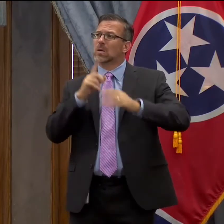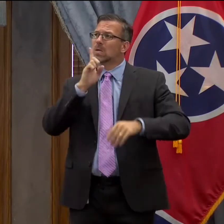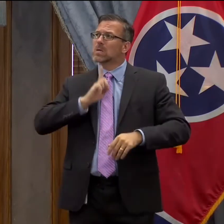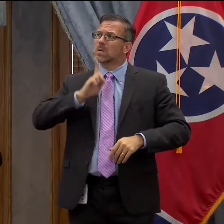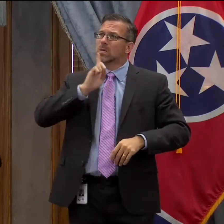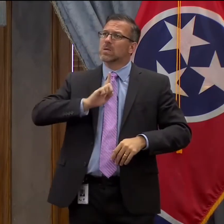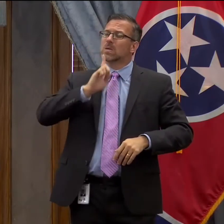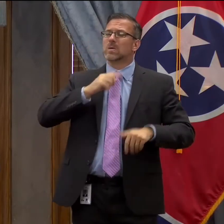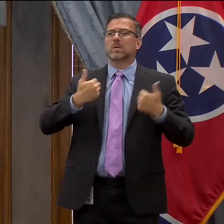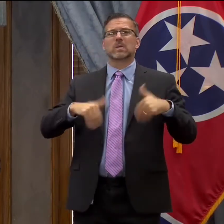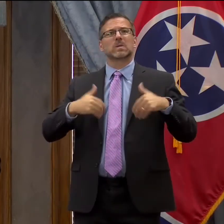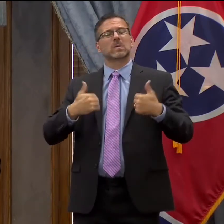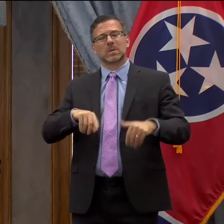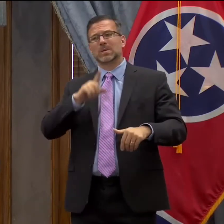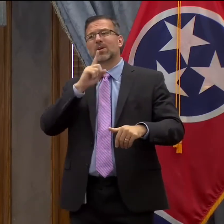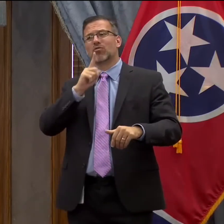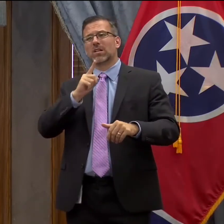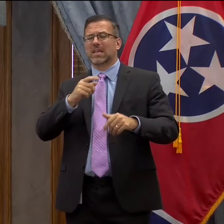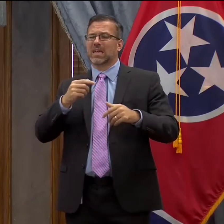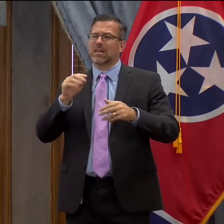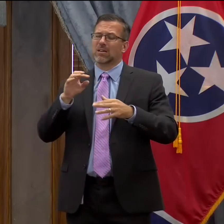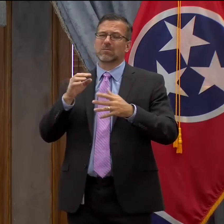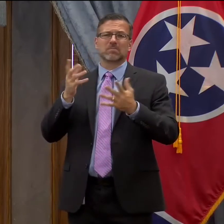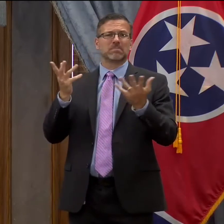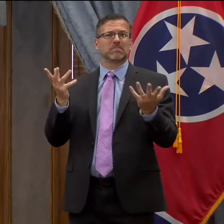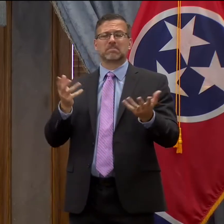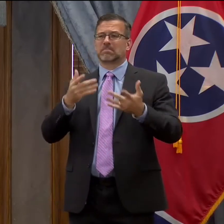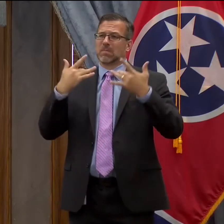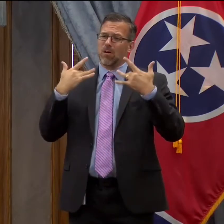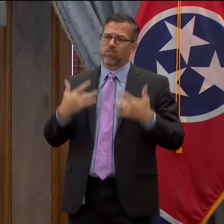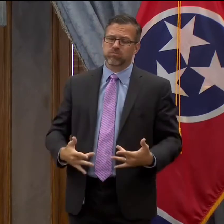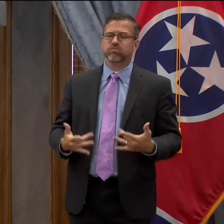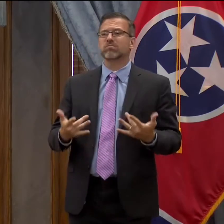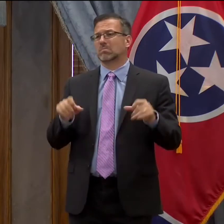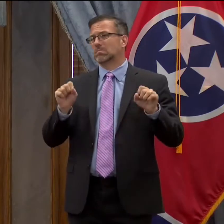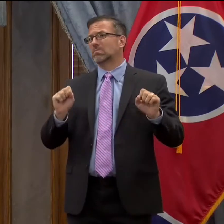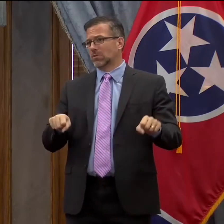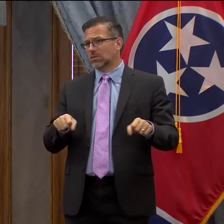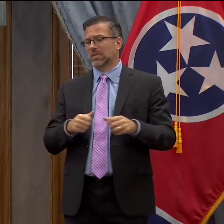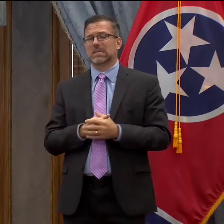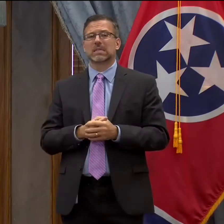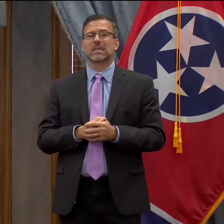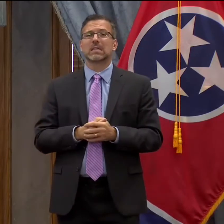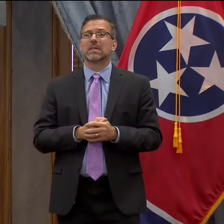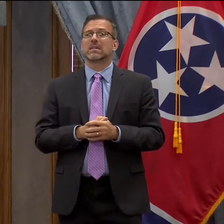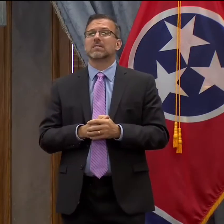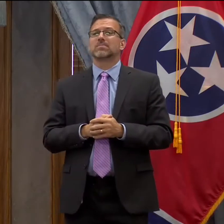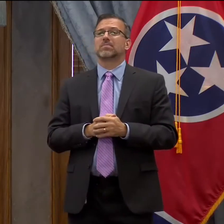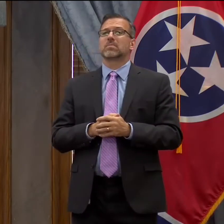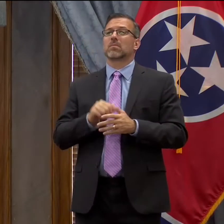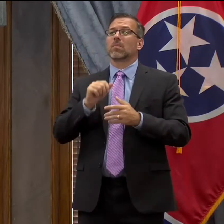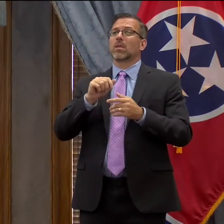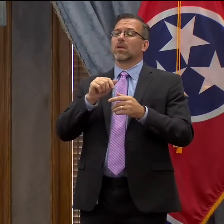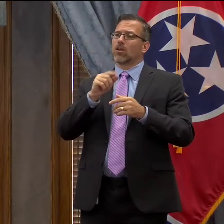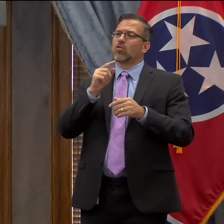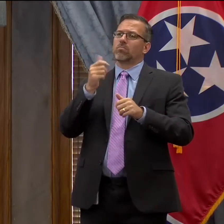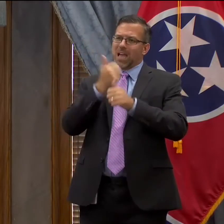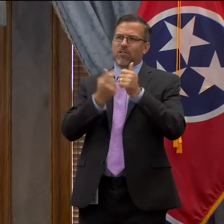Relationships with family and friends are critical at every stage of life, but they're particularly meaningful as we grow